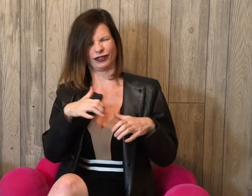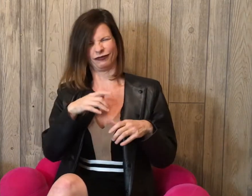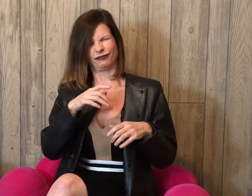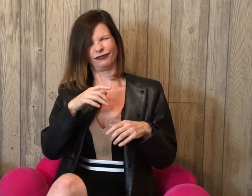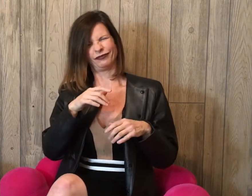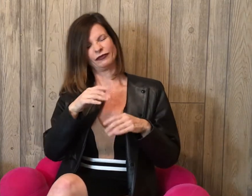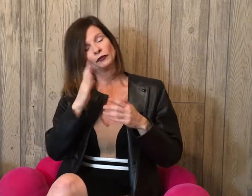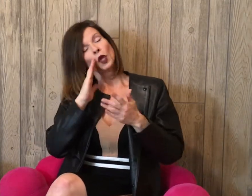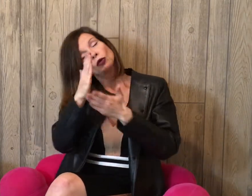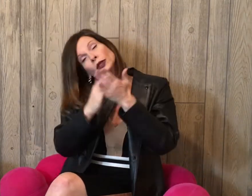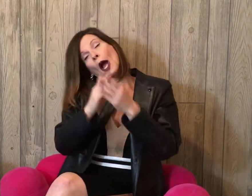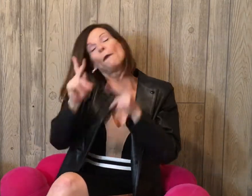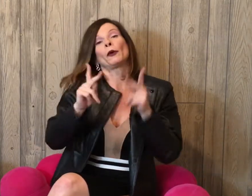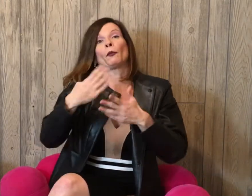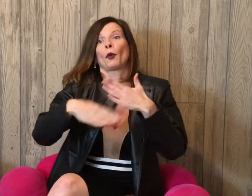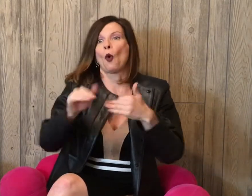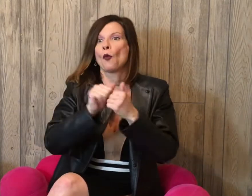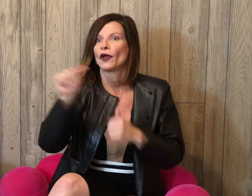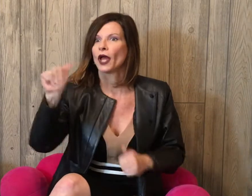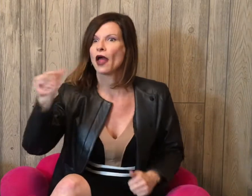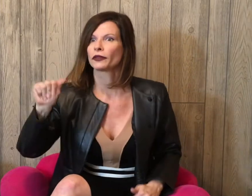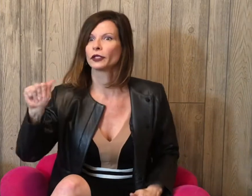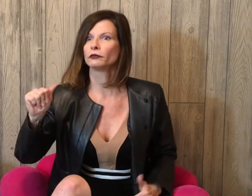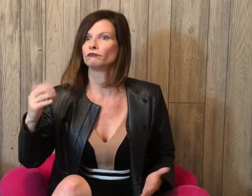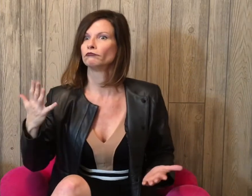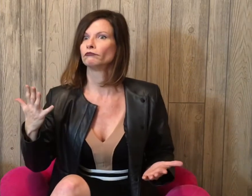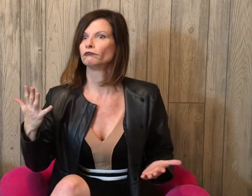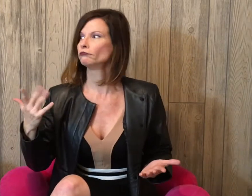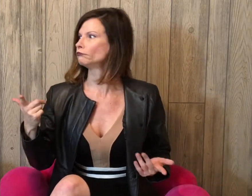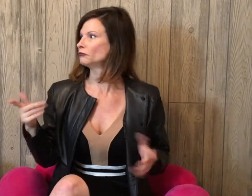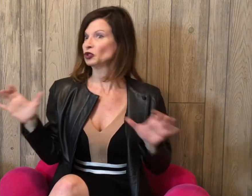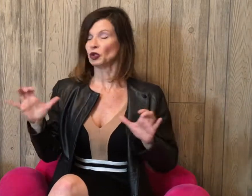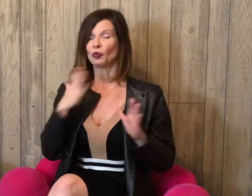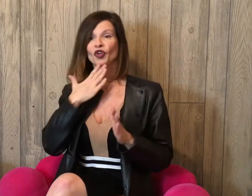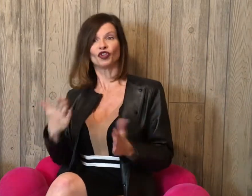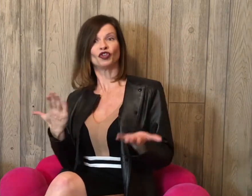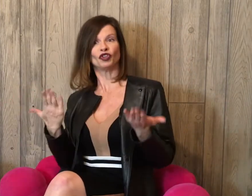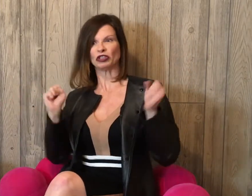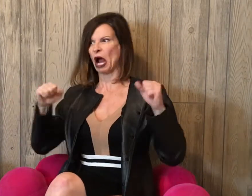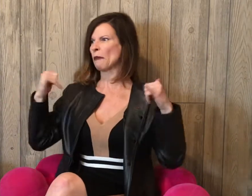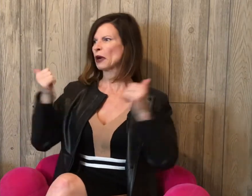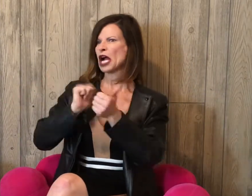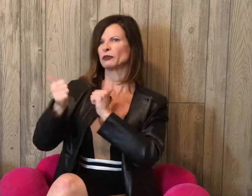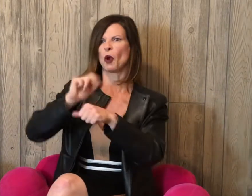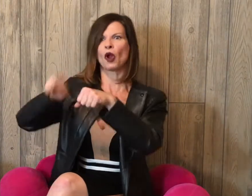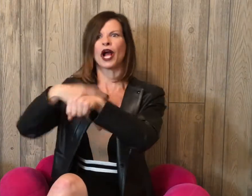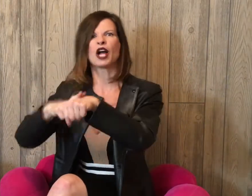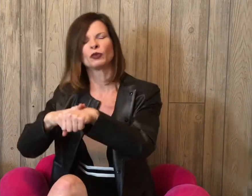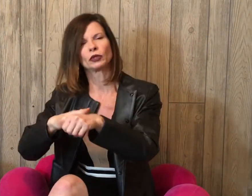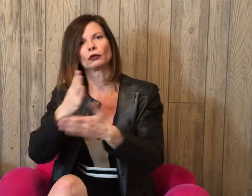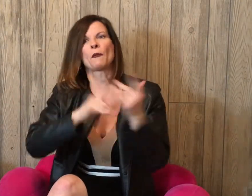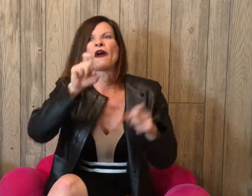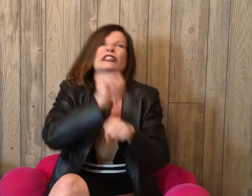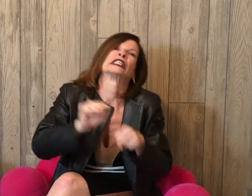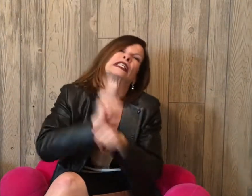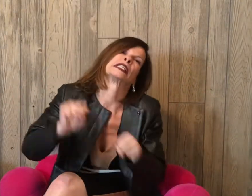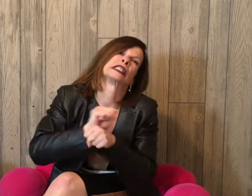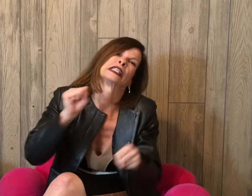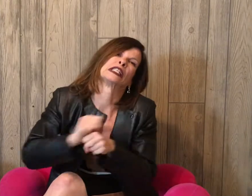Again, you have to be honest with yourself with what we're feeling. Some people are born athletes. Playing sports comes natural